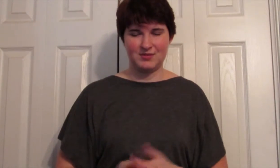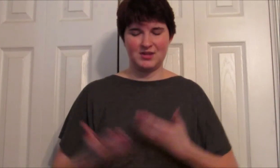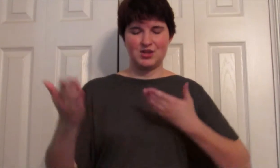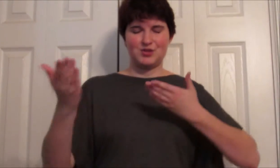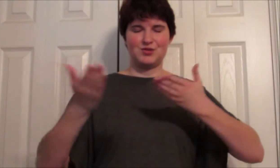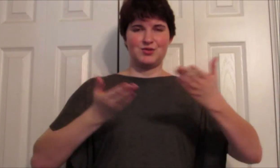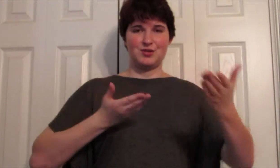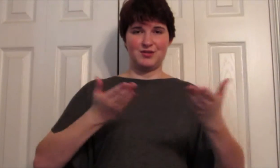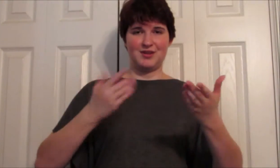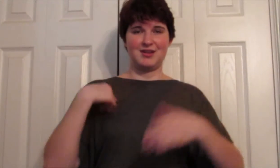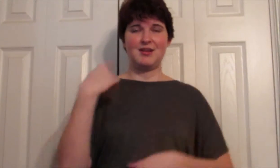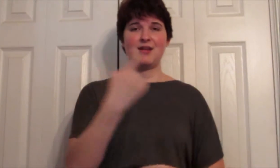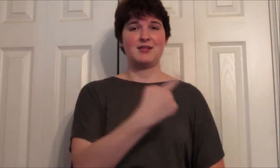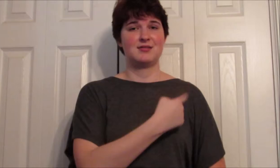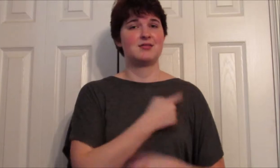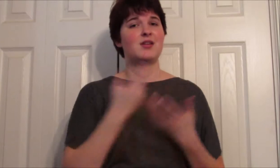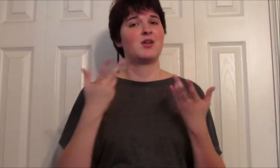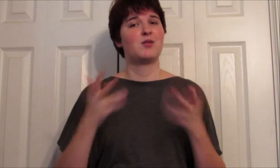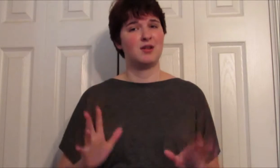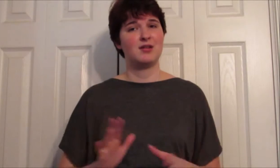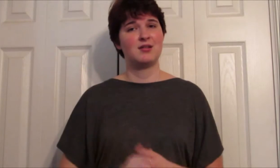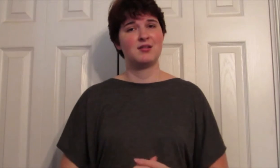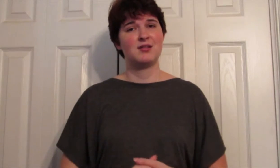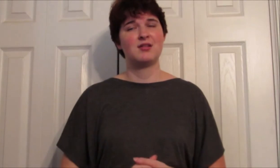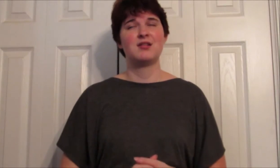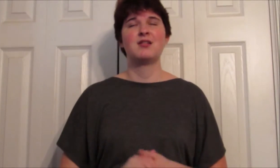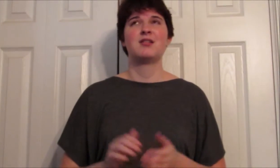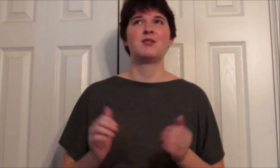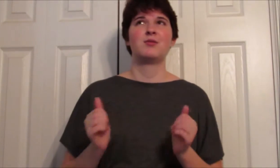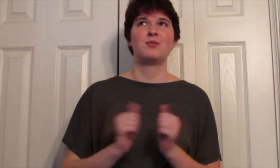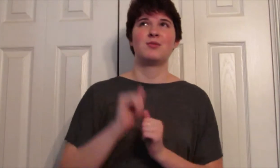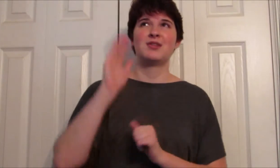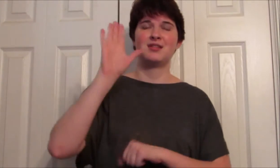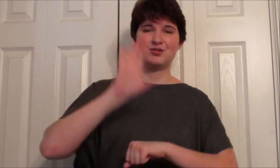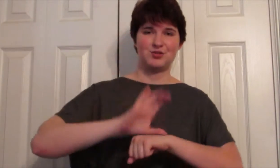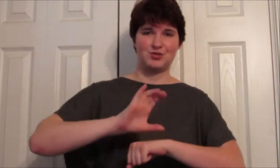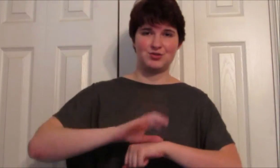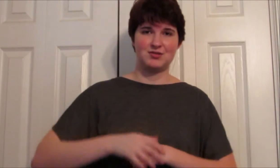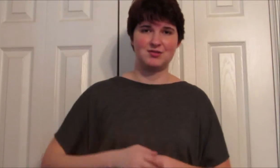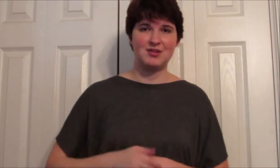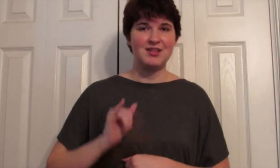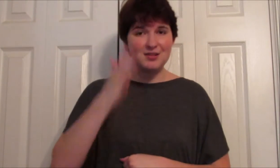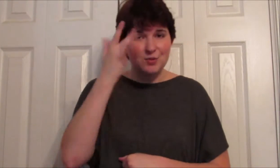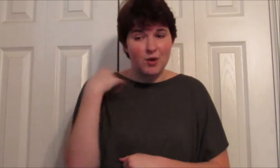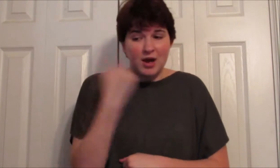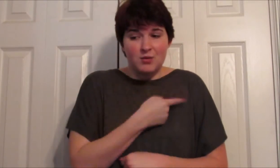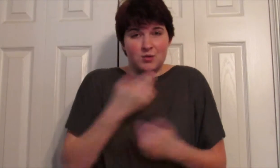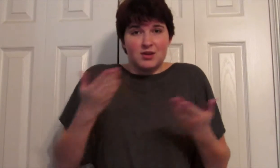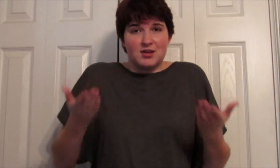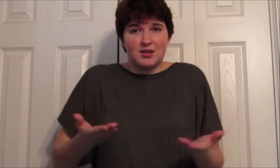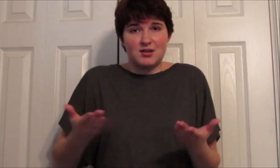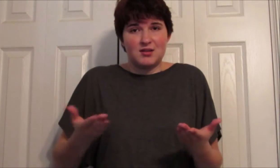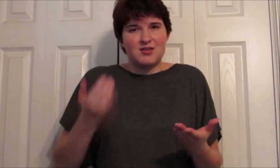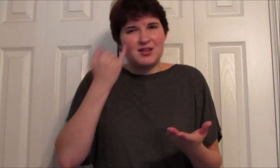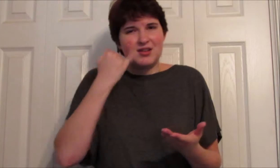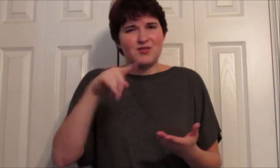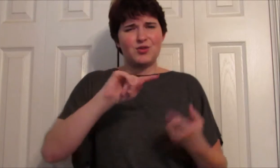serving us already through his community. That's why we're here. If you're hurting and broken